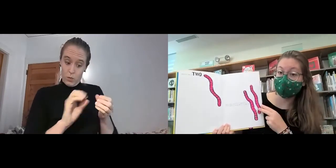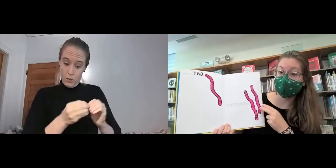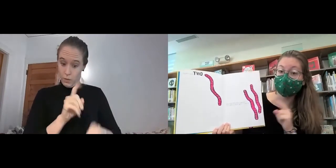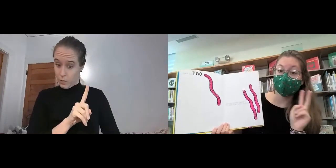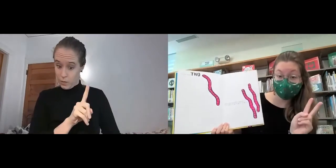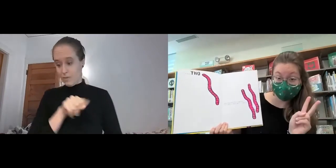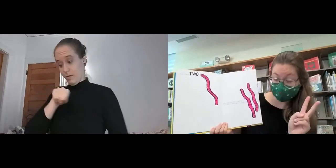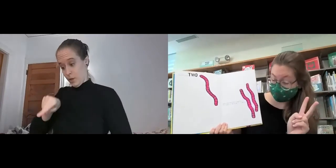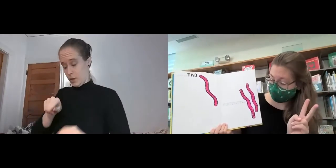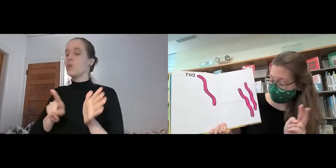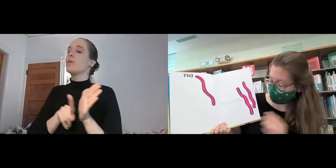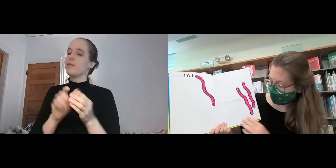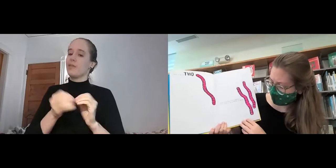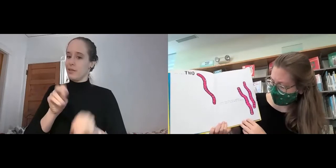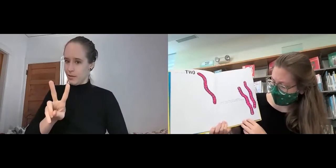and worm 2.